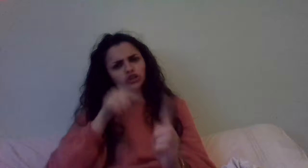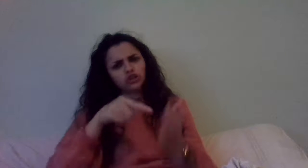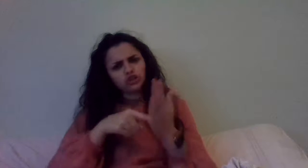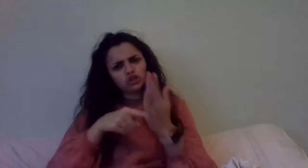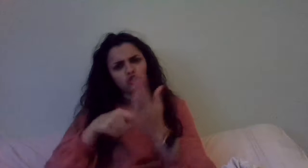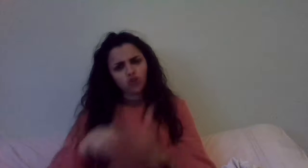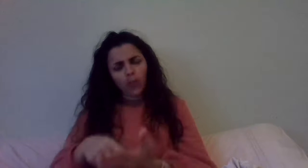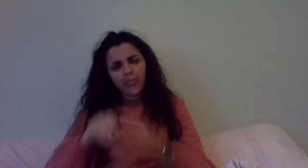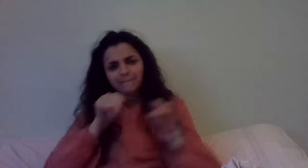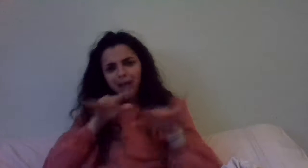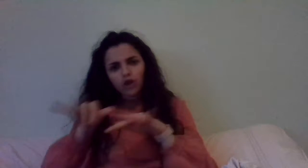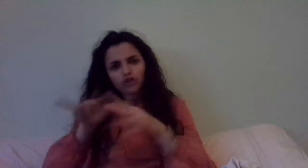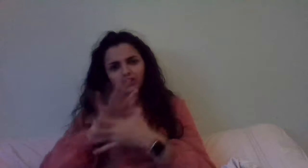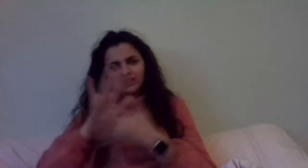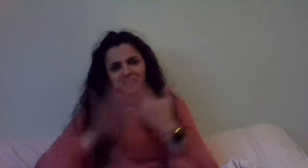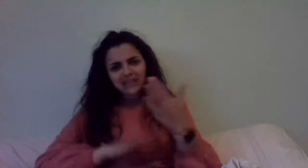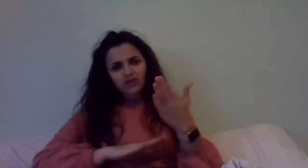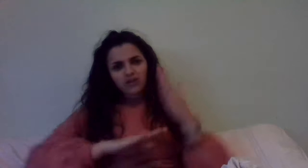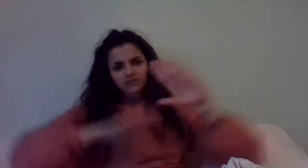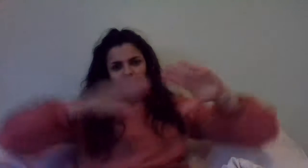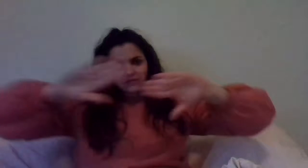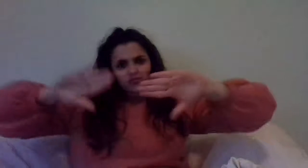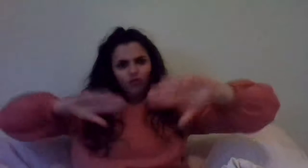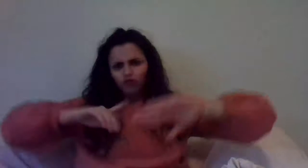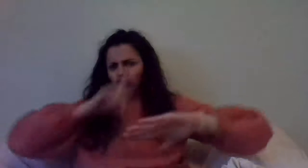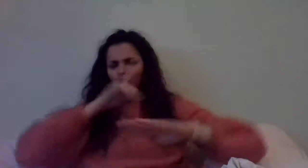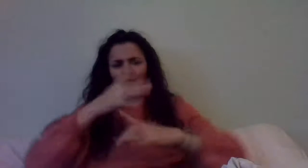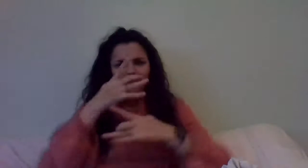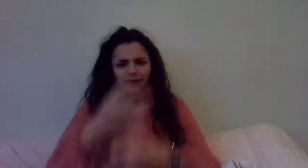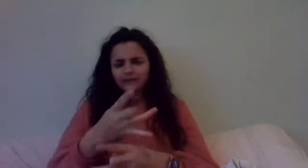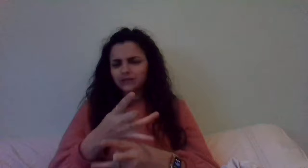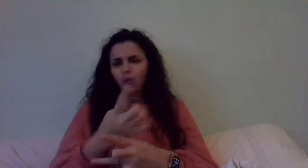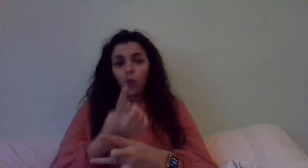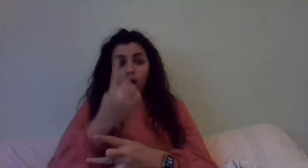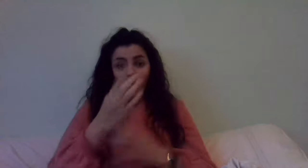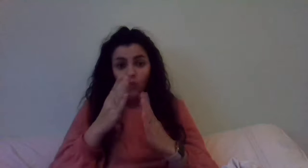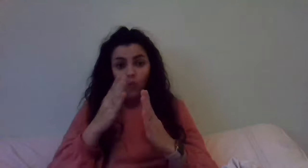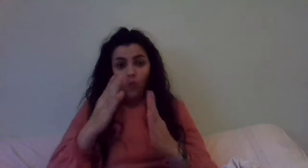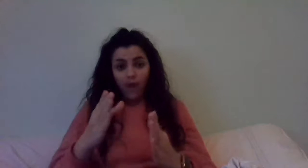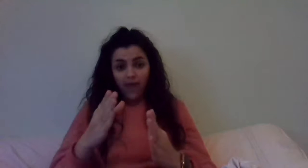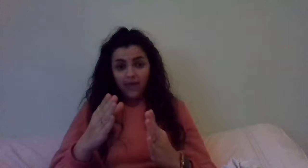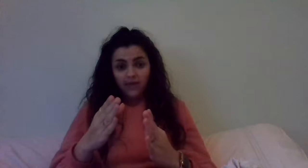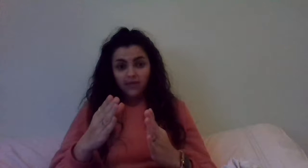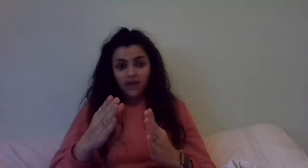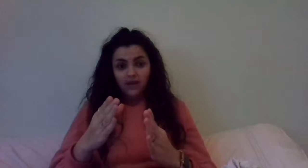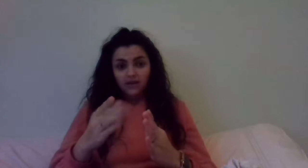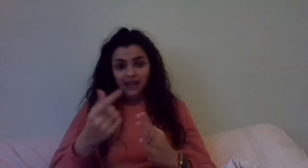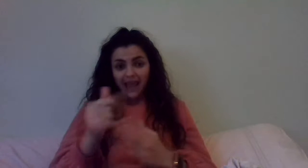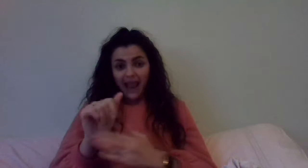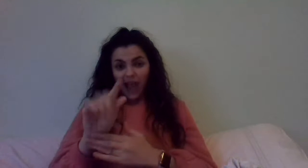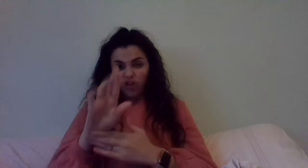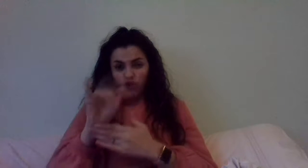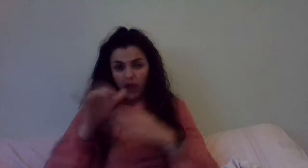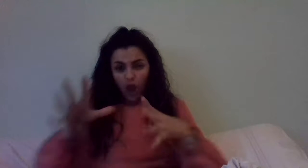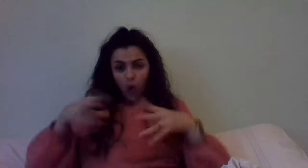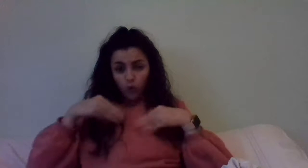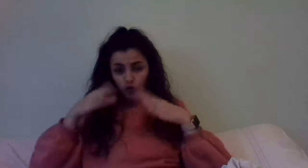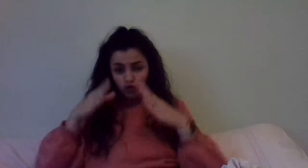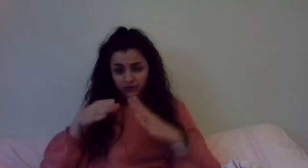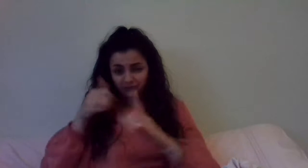And one of the ways that gallery owners publicize the works and upcoming shows is they put them